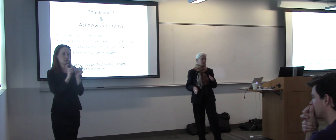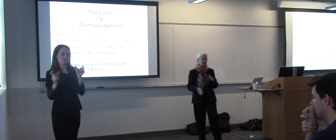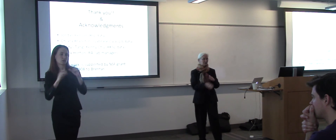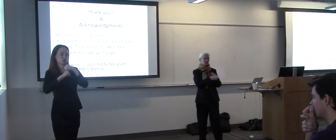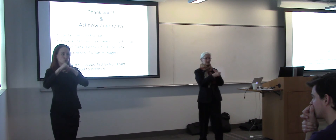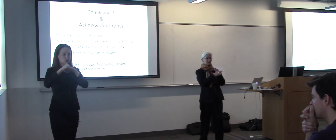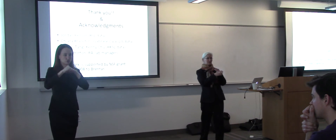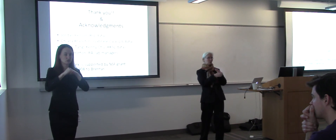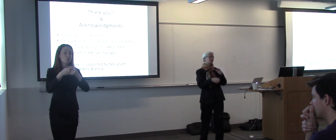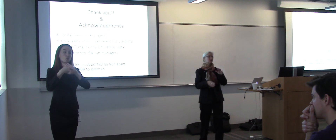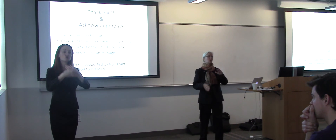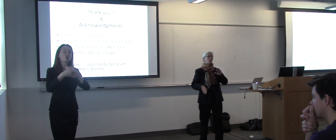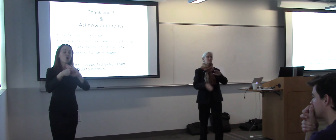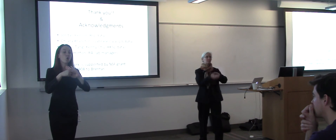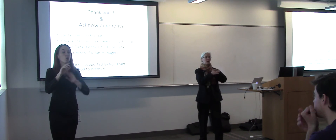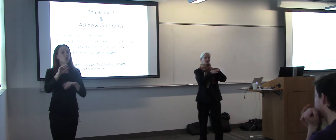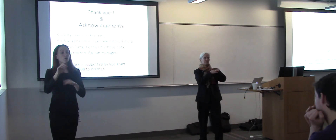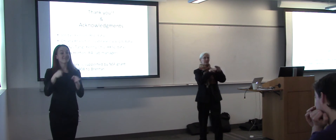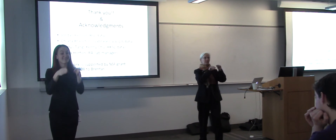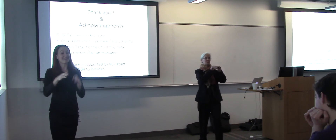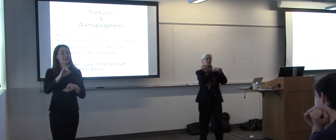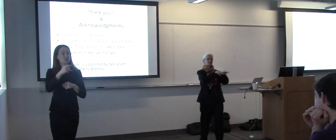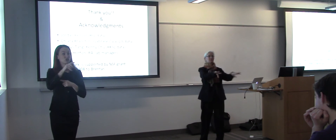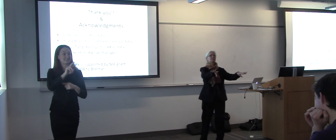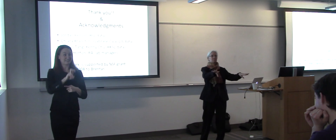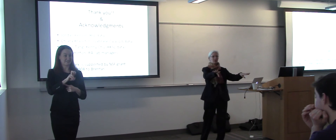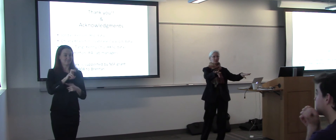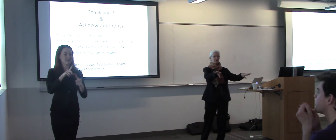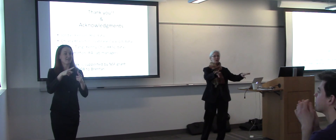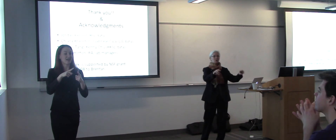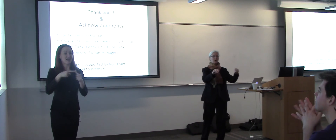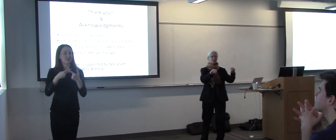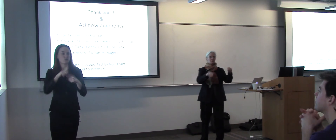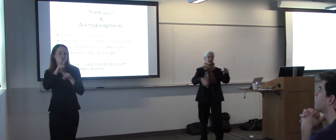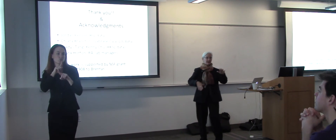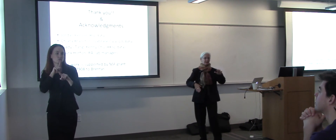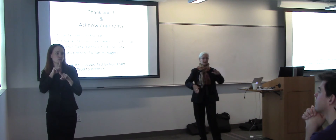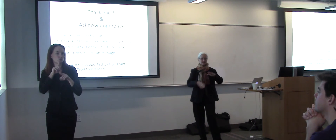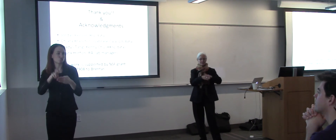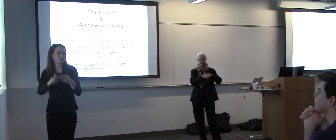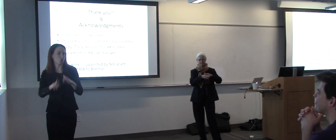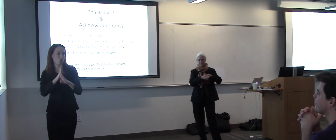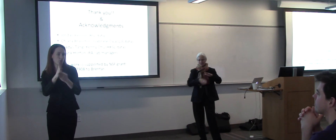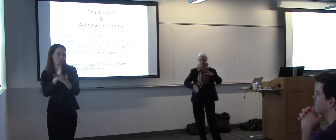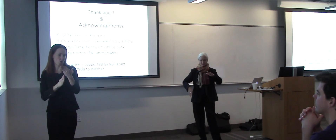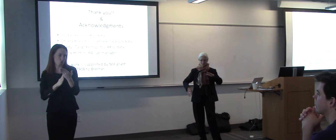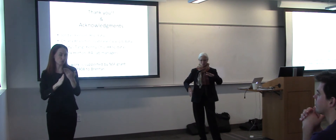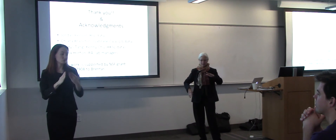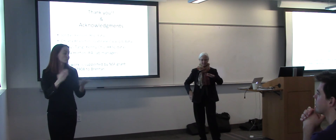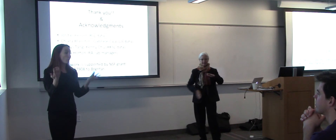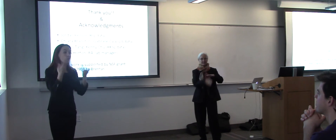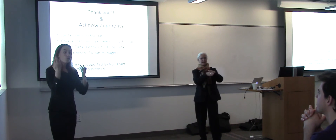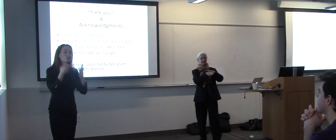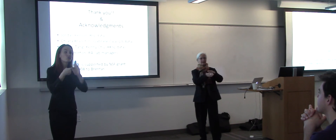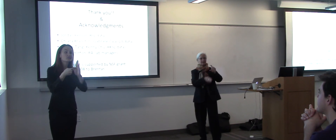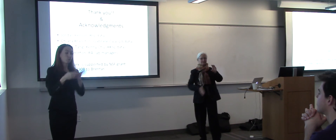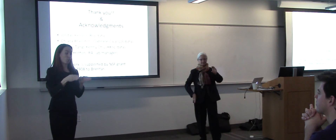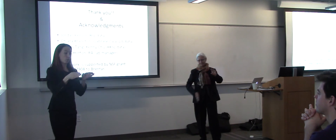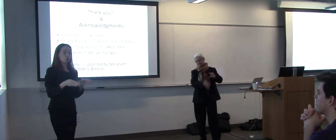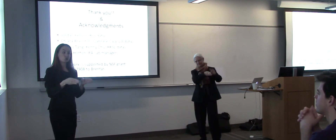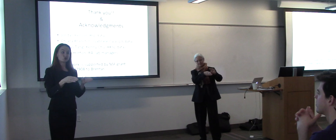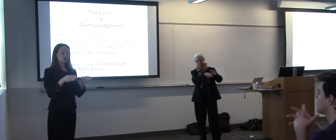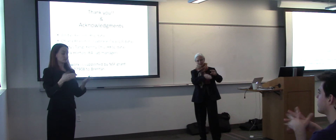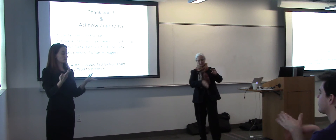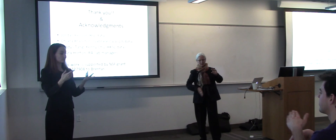the agentive, or sort of one part, and then the resultant part, where you had like someone kicking a